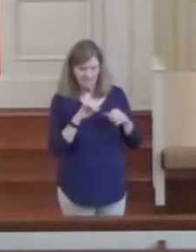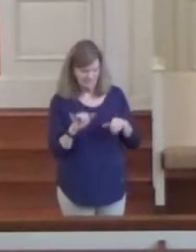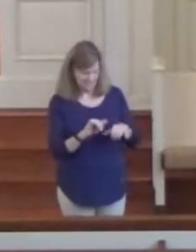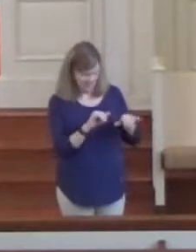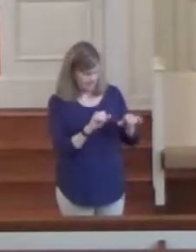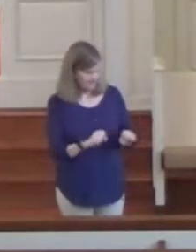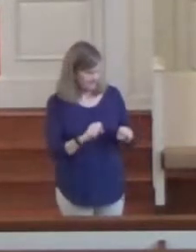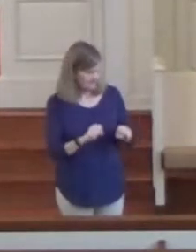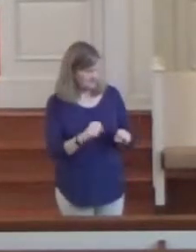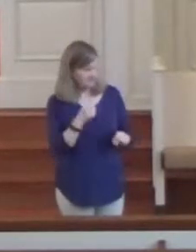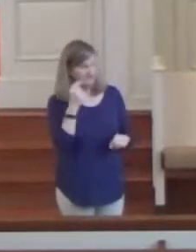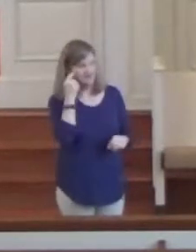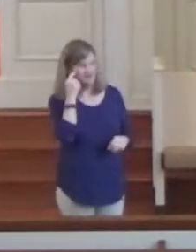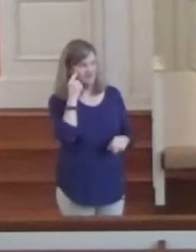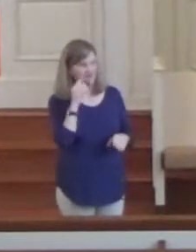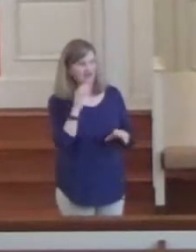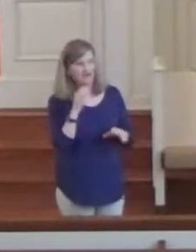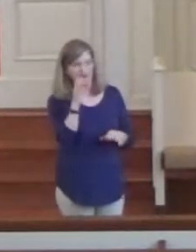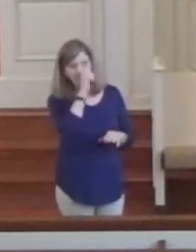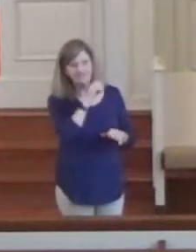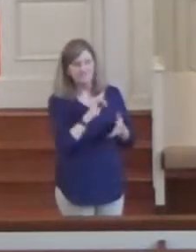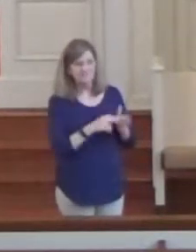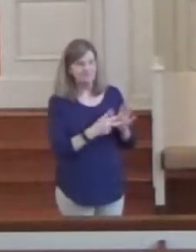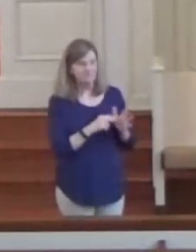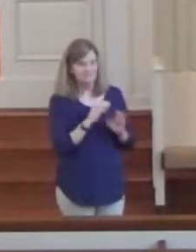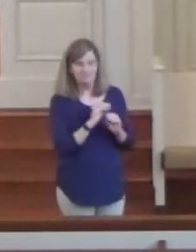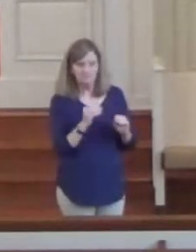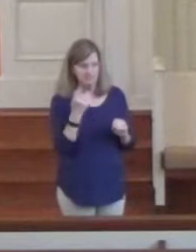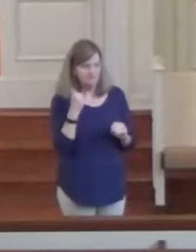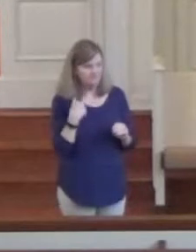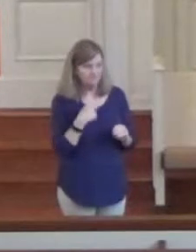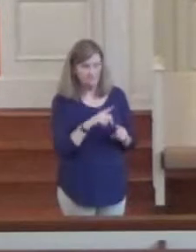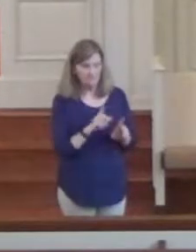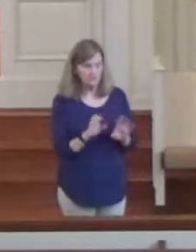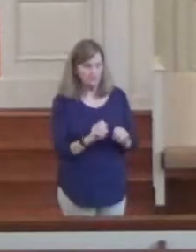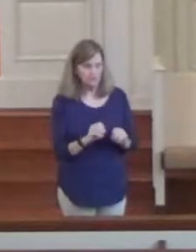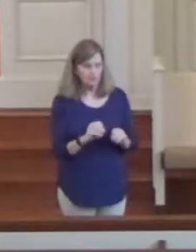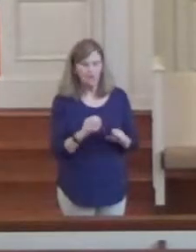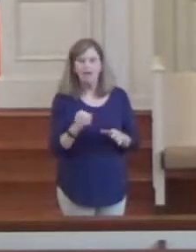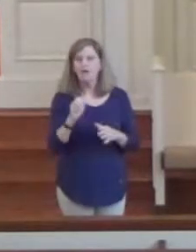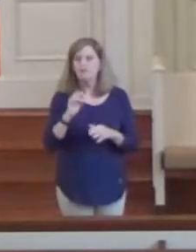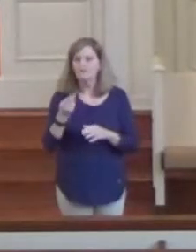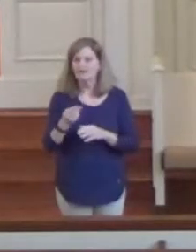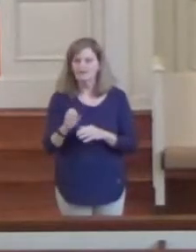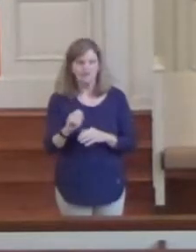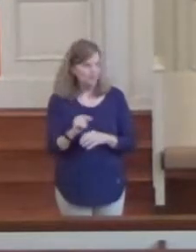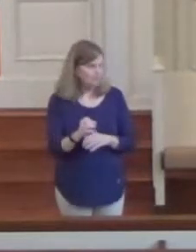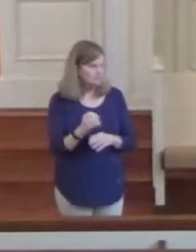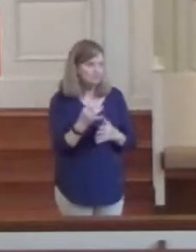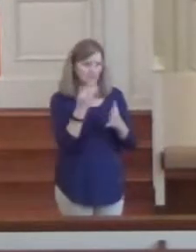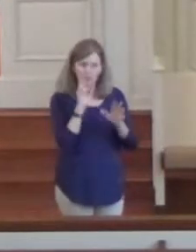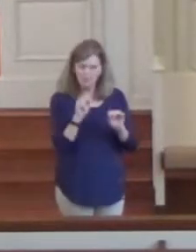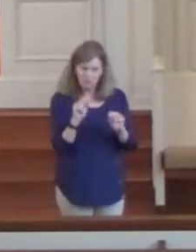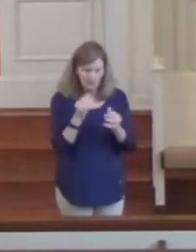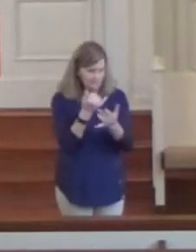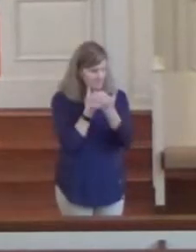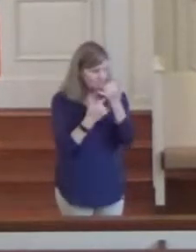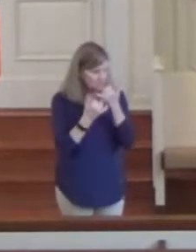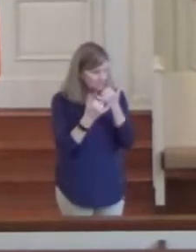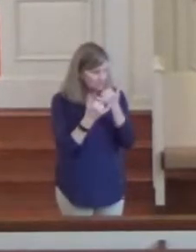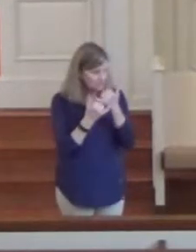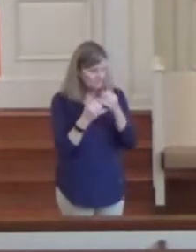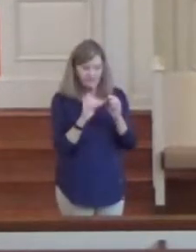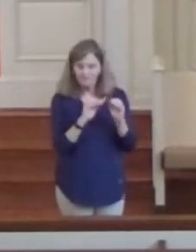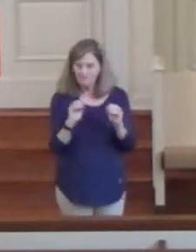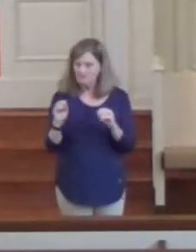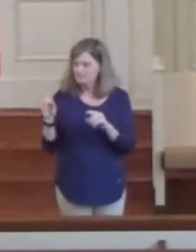else, and they think that, well, I guess that means there's nothing for me to do in the church. And I just want to say to you, oh my gosh, you could not be more wrong. There is